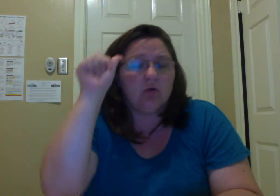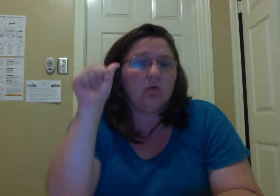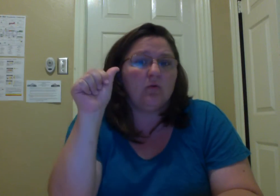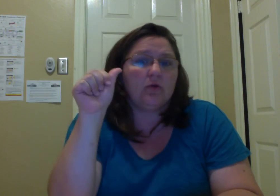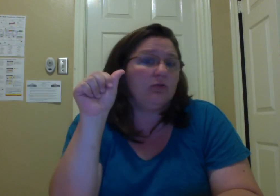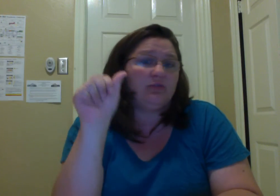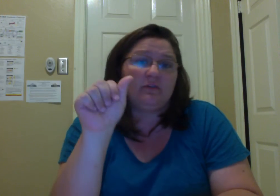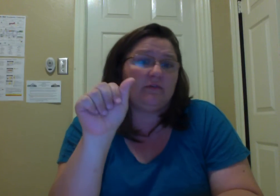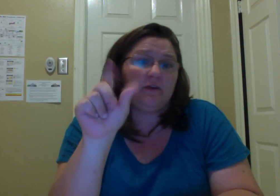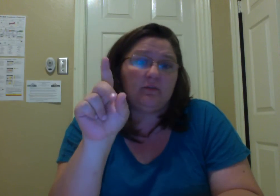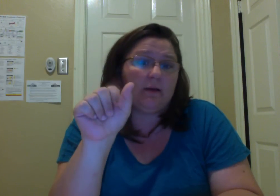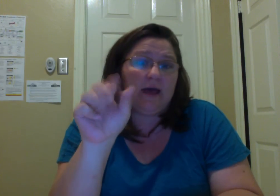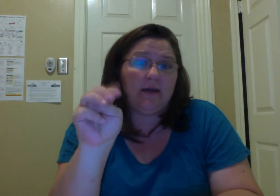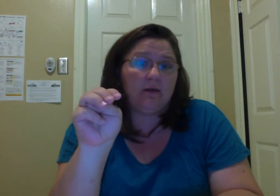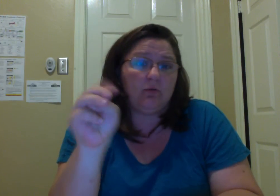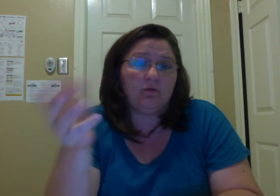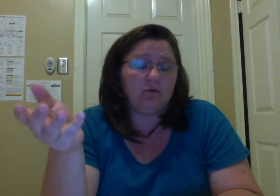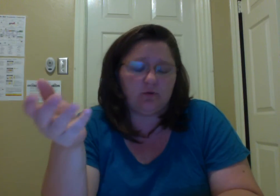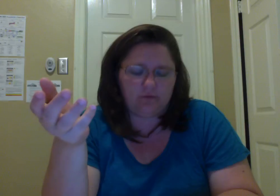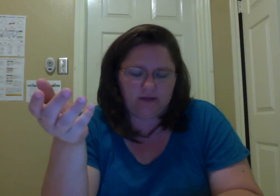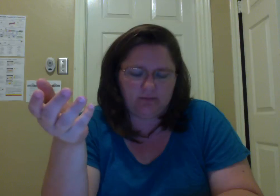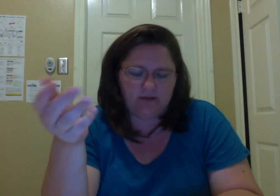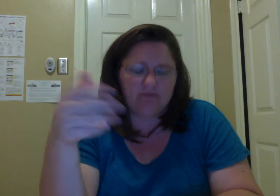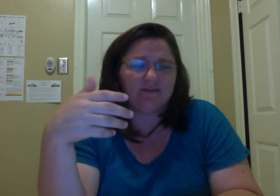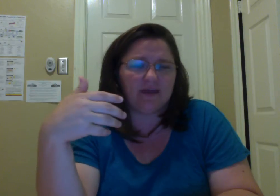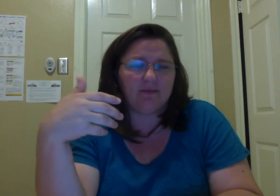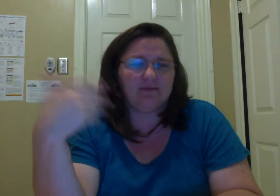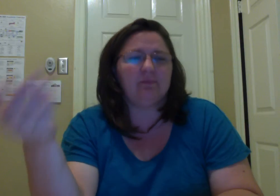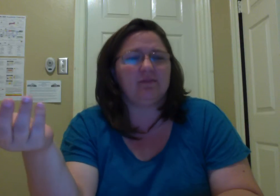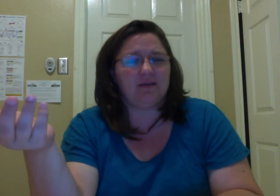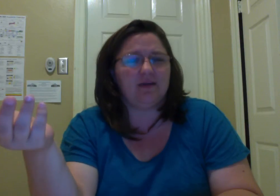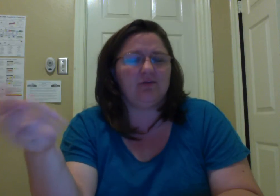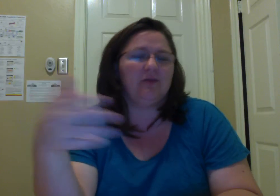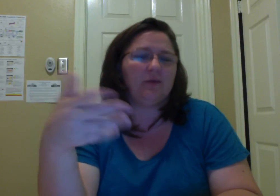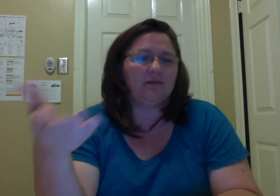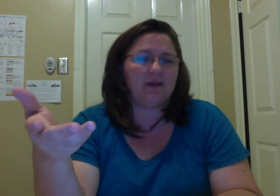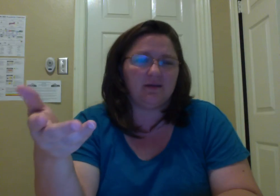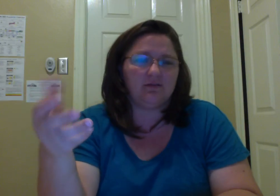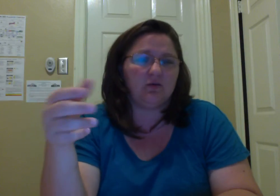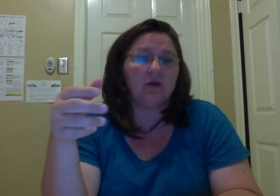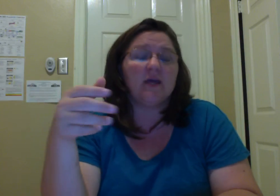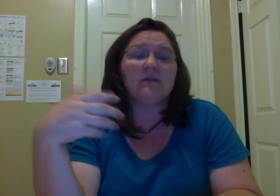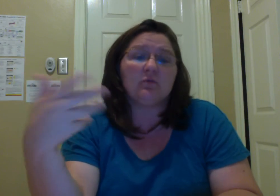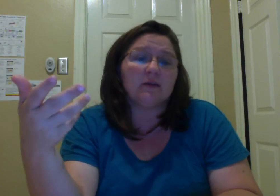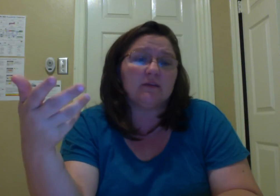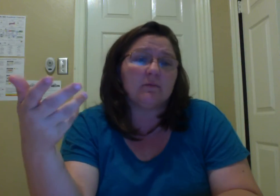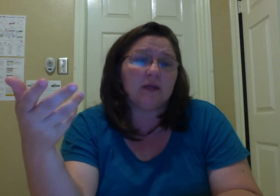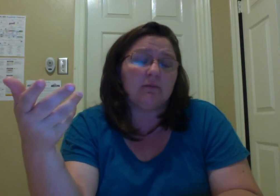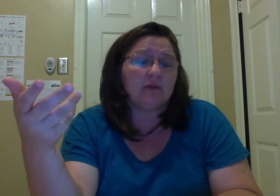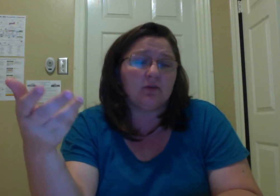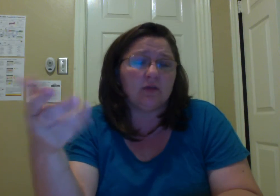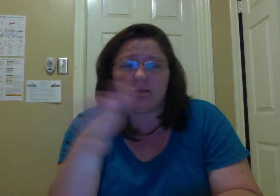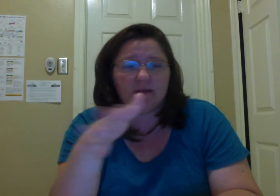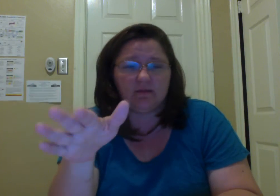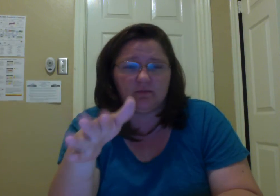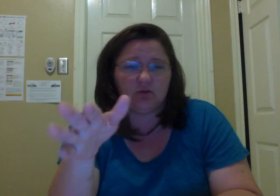or you could just finger spell Adam over and over again. But every time his name is said, you need a way to say it. So if you want to give him a name sign, you can, but that's up to you what